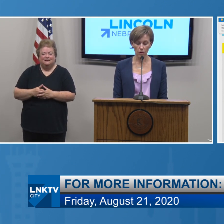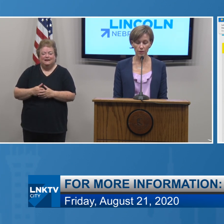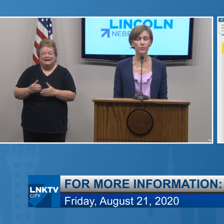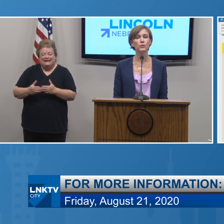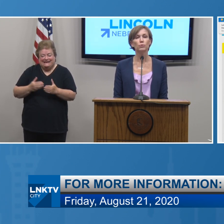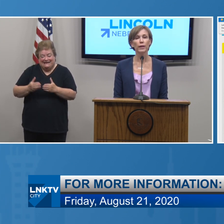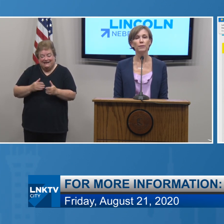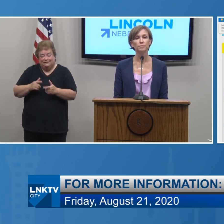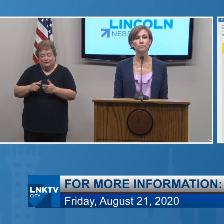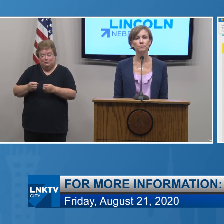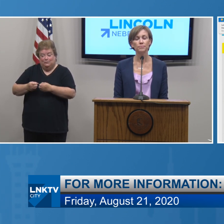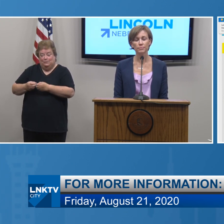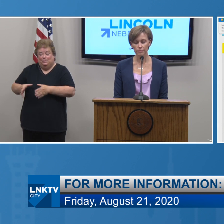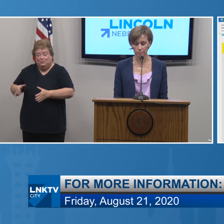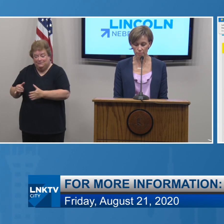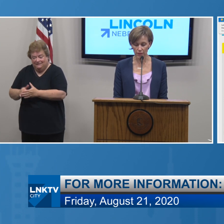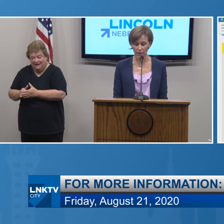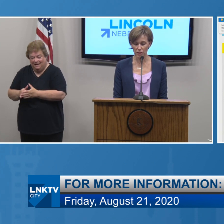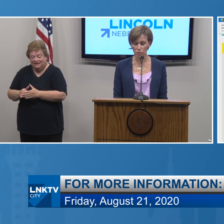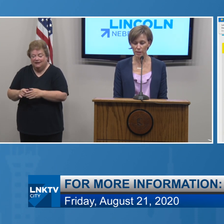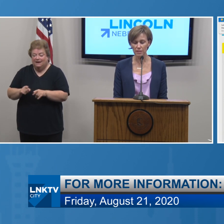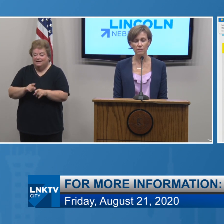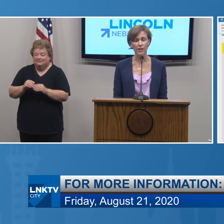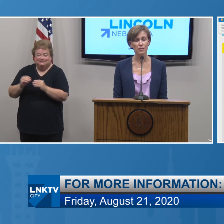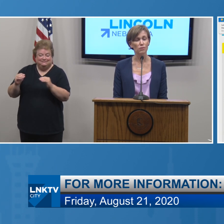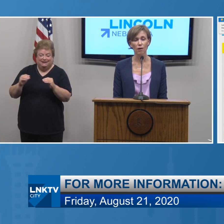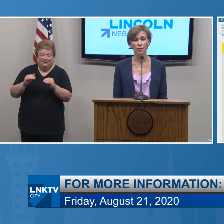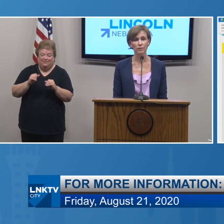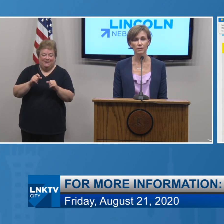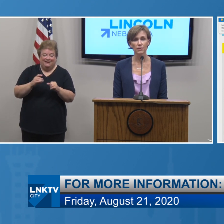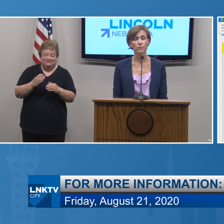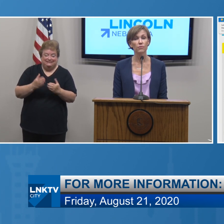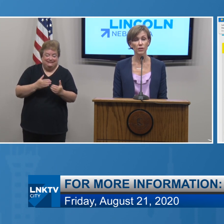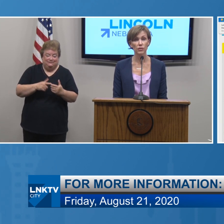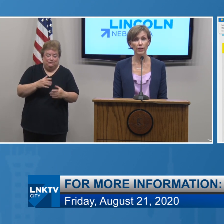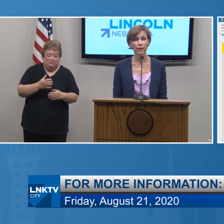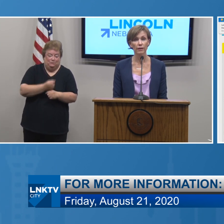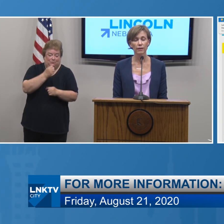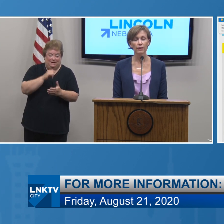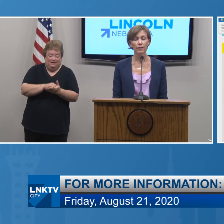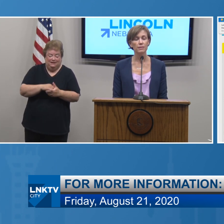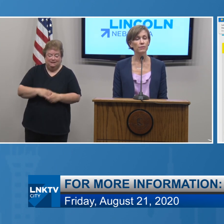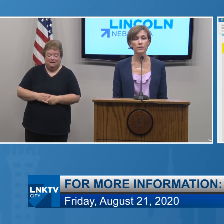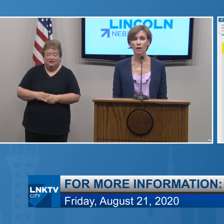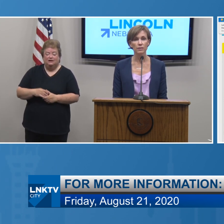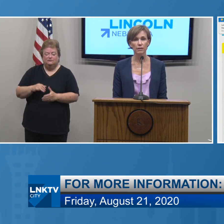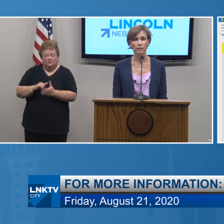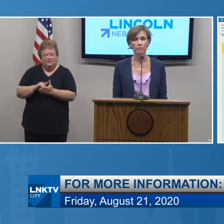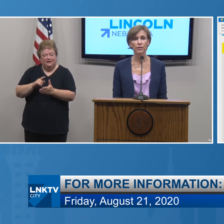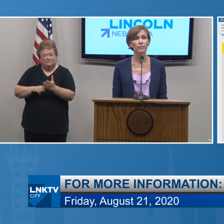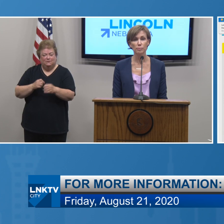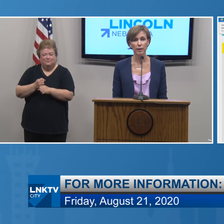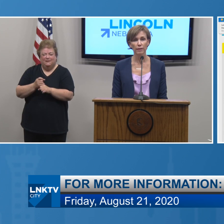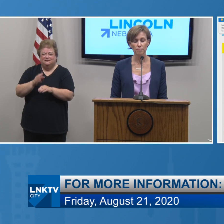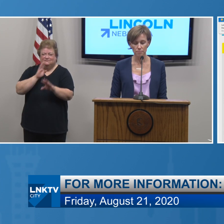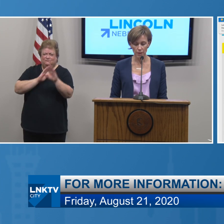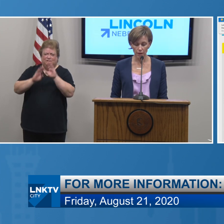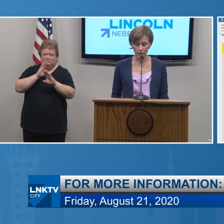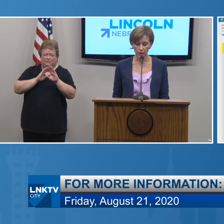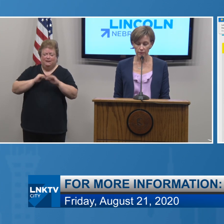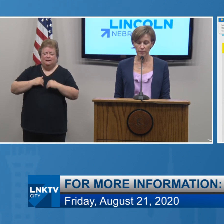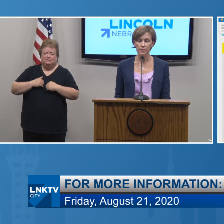is hard to win. That's what makes this fight so hard, so frustrating, and so exhausting for